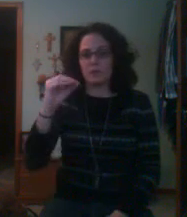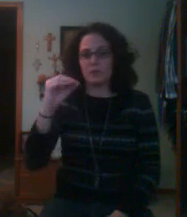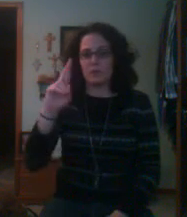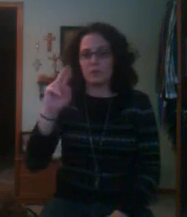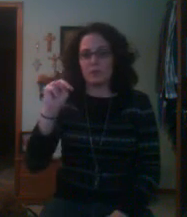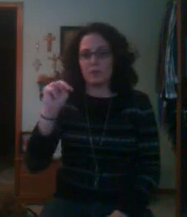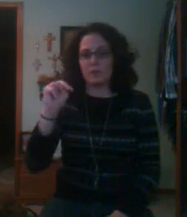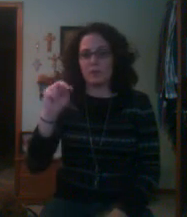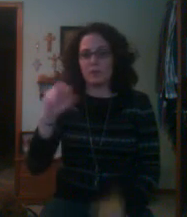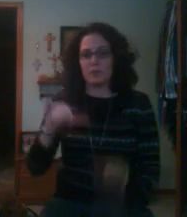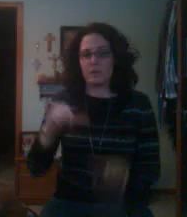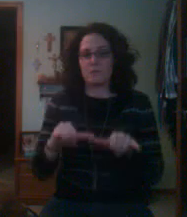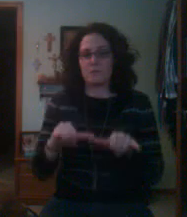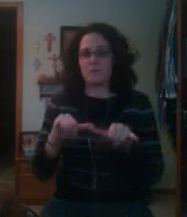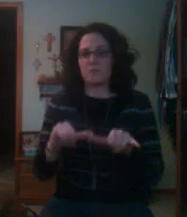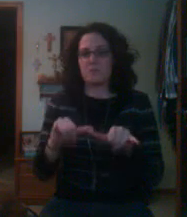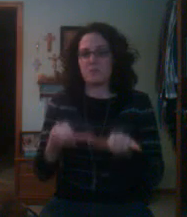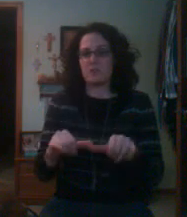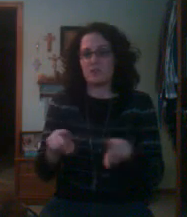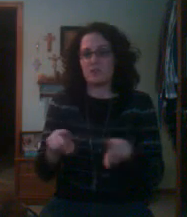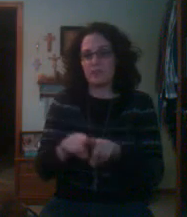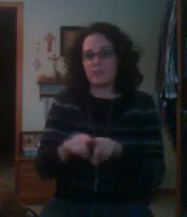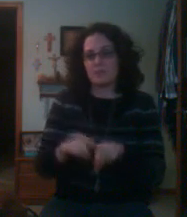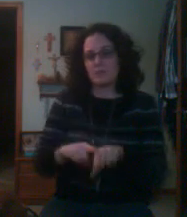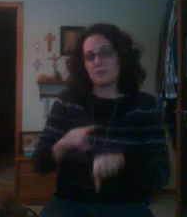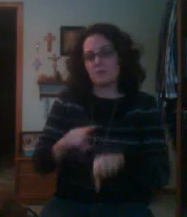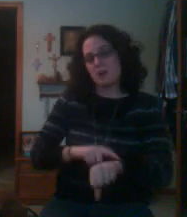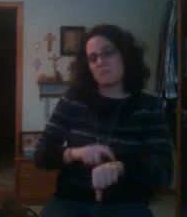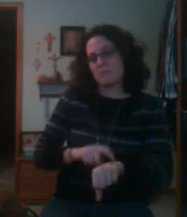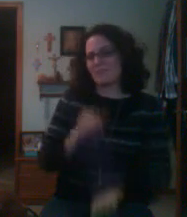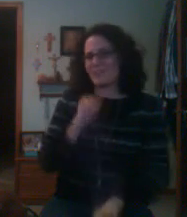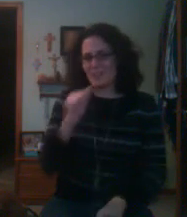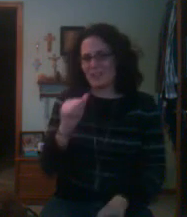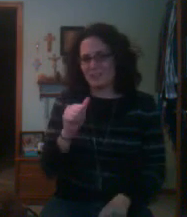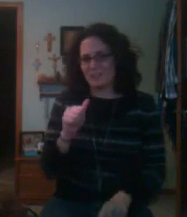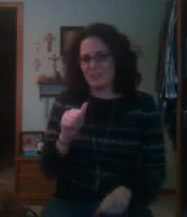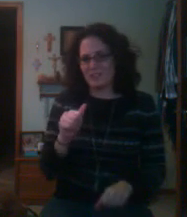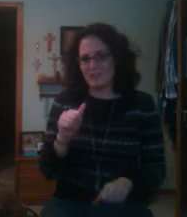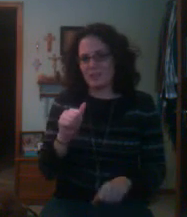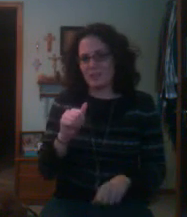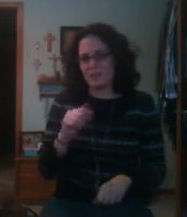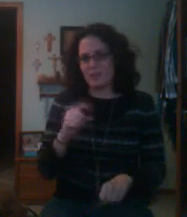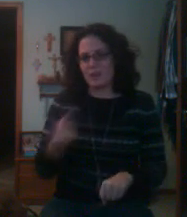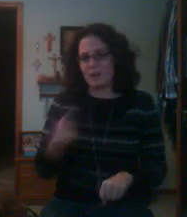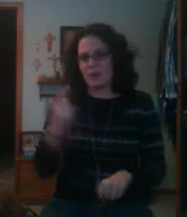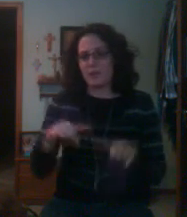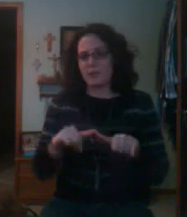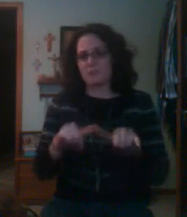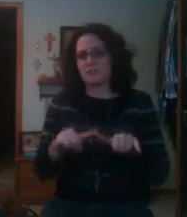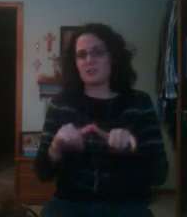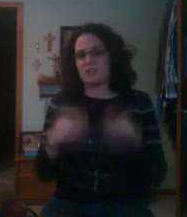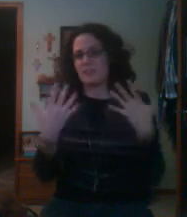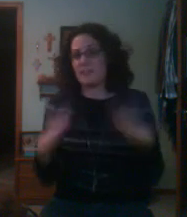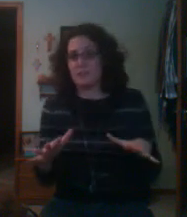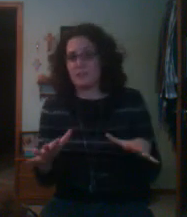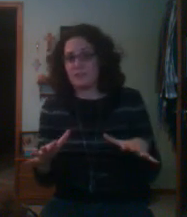interval throughout the course of the study. We don't just want to measure it at the end. That wouldn't give us the best data. So maybe we're going to measure it every week.